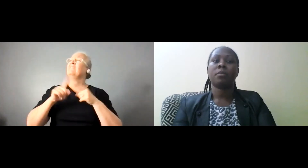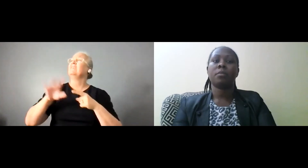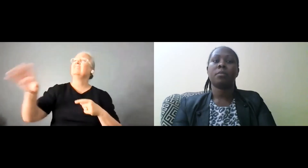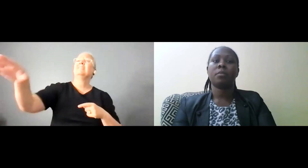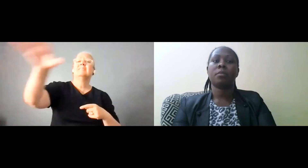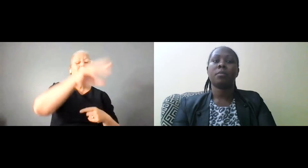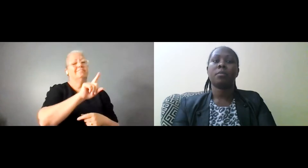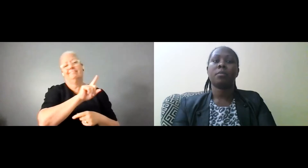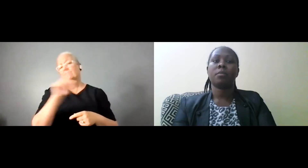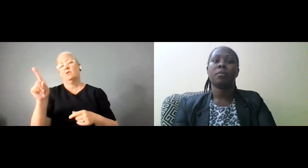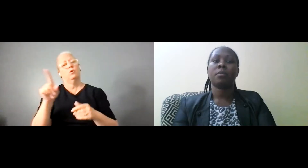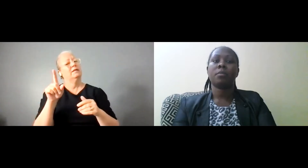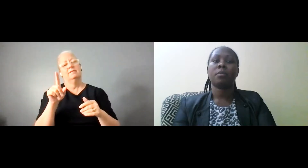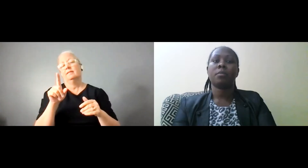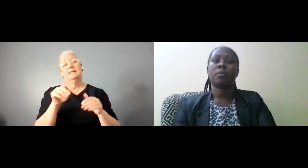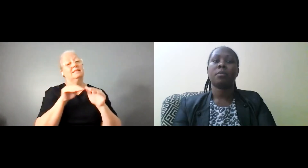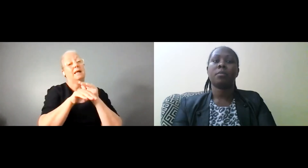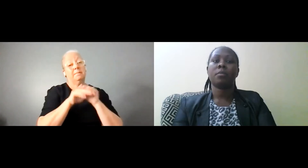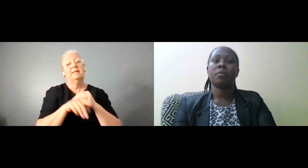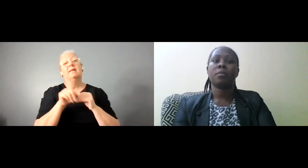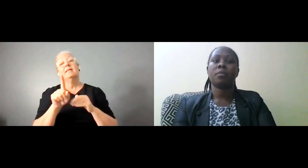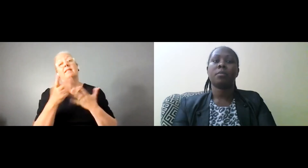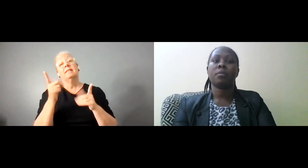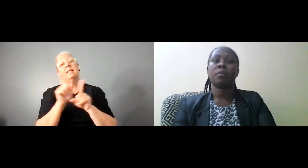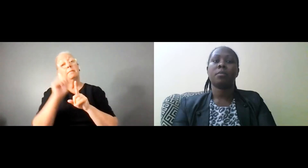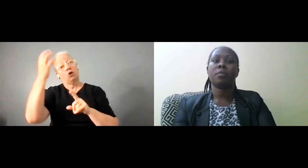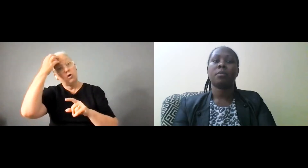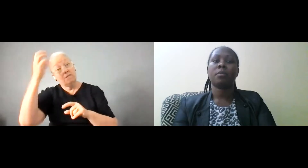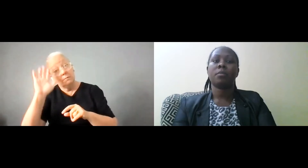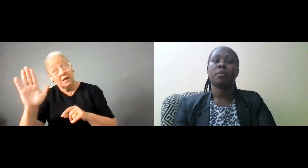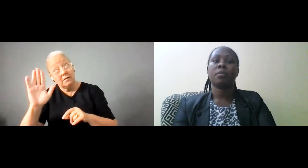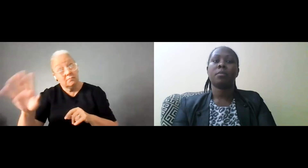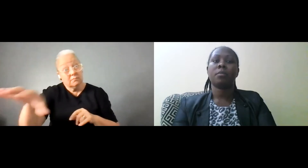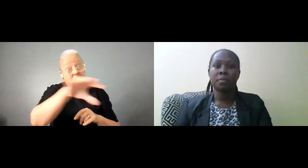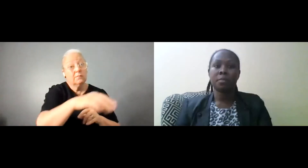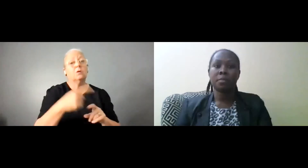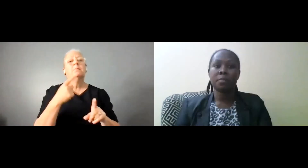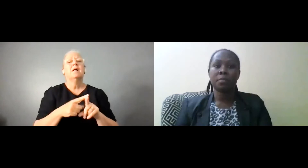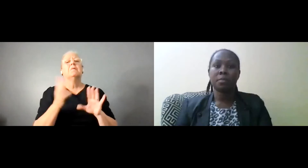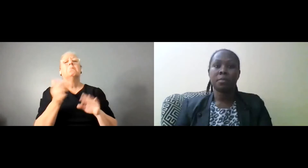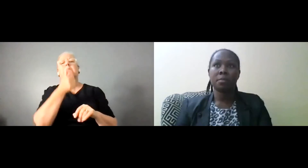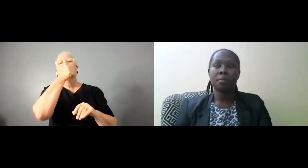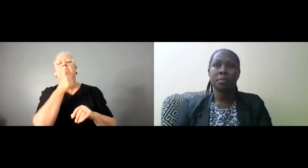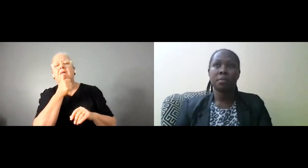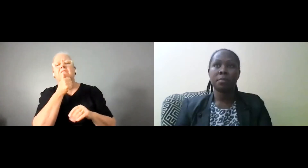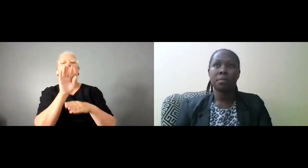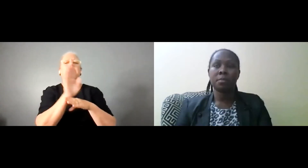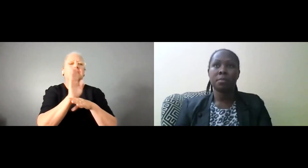accessible, both public and private sectors. On the other hand, people with